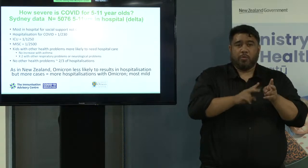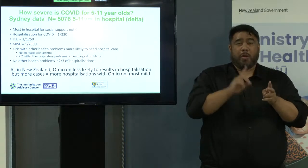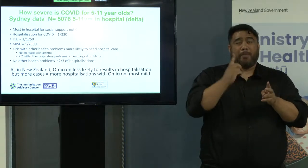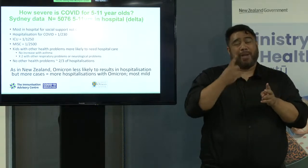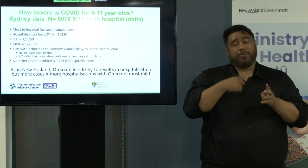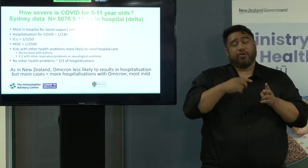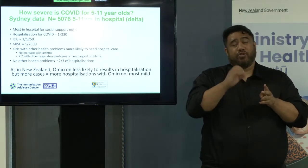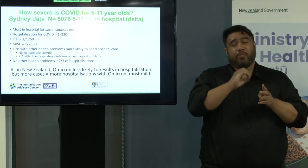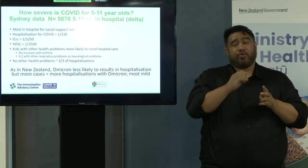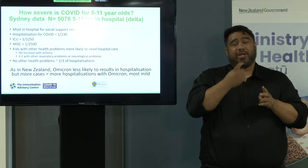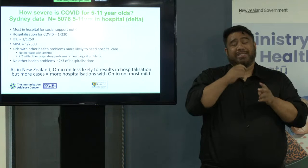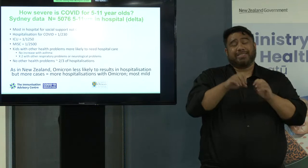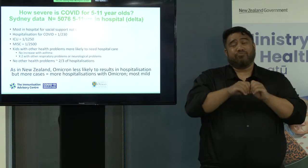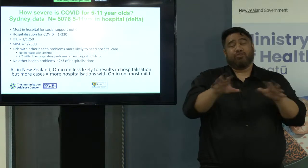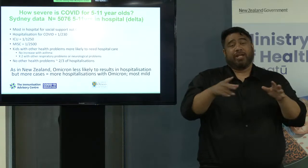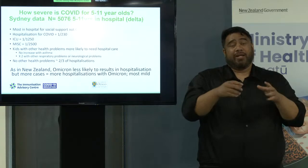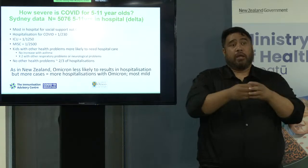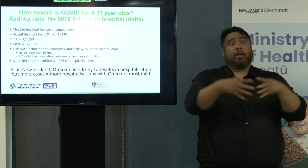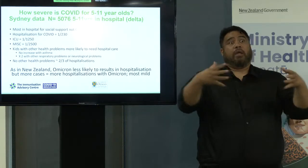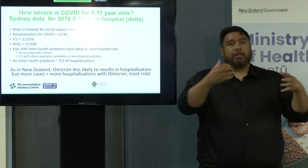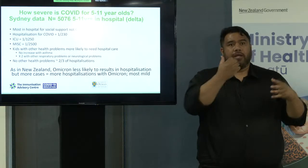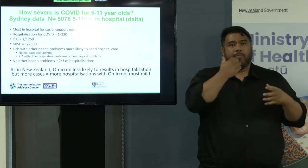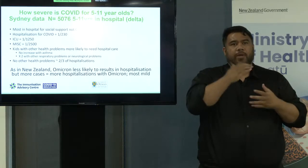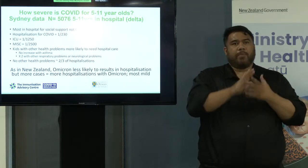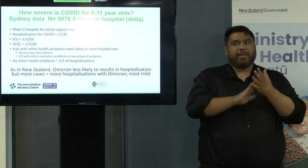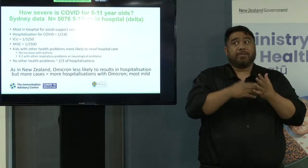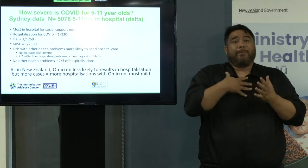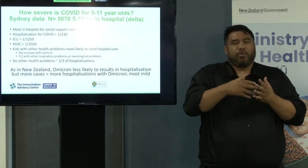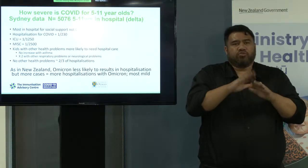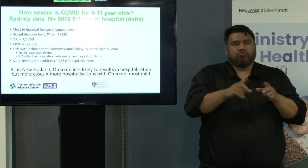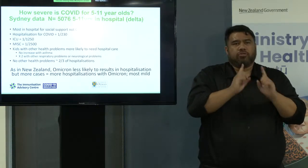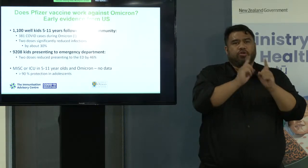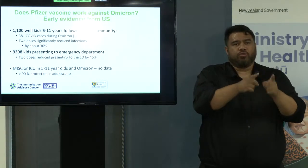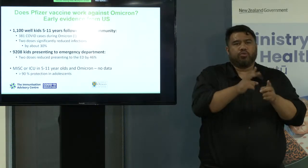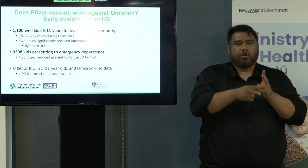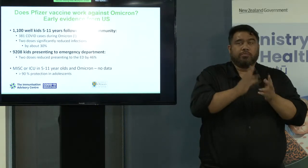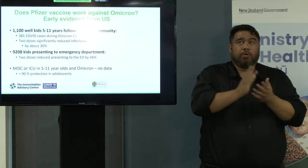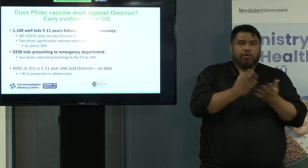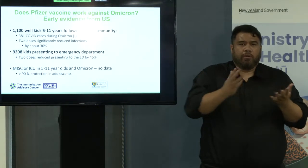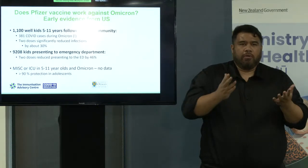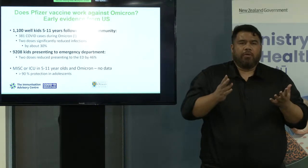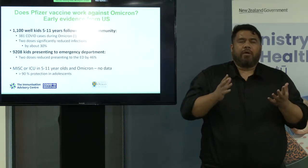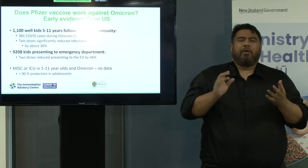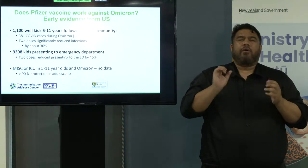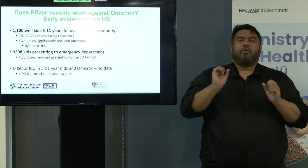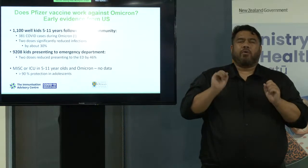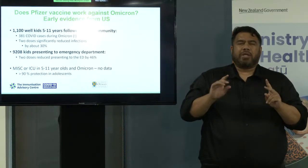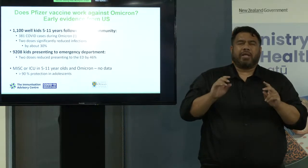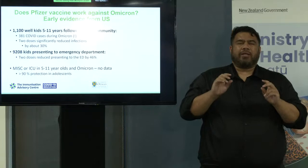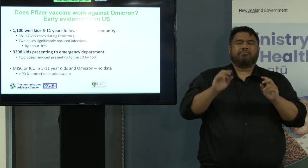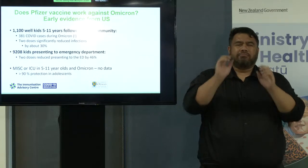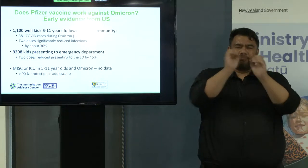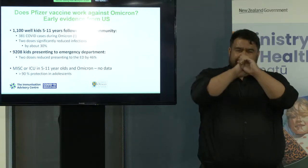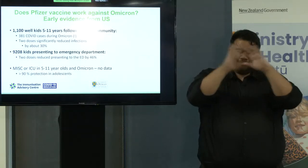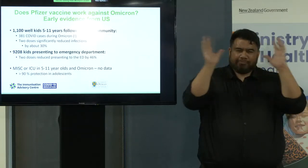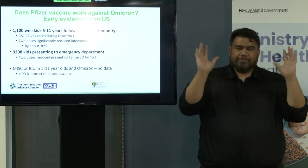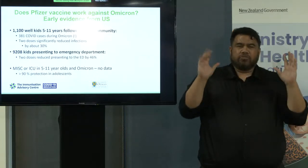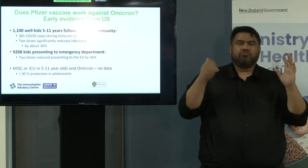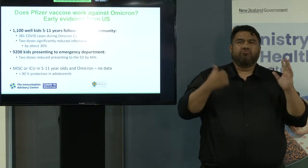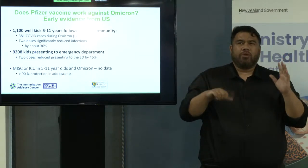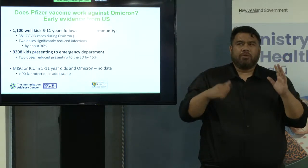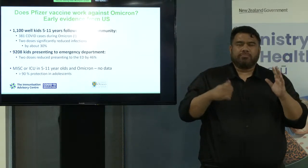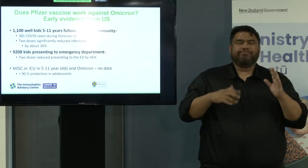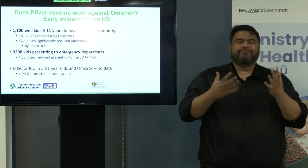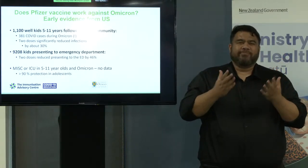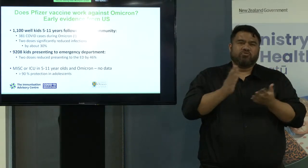with Omicron, they have been seeing more hospitalizations. So I guess putting all that together, something worth preventing.